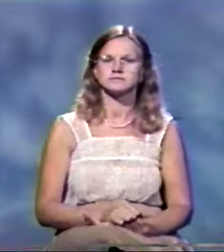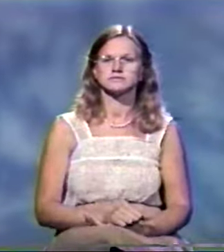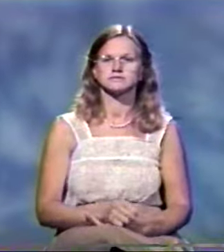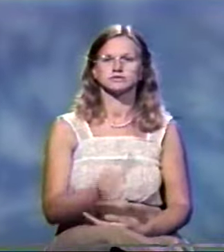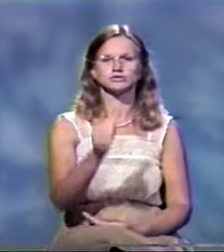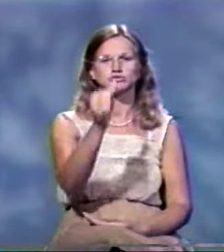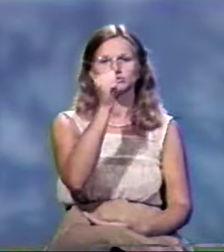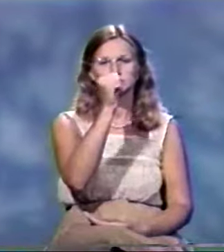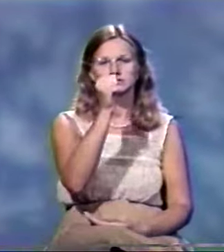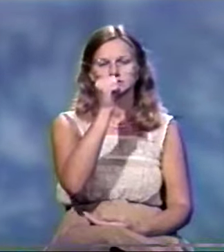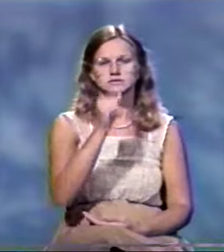Drinking.